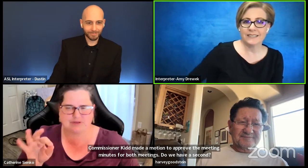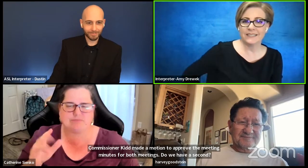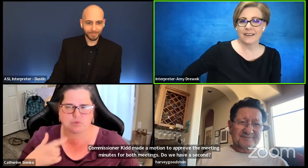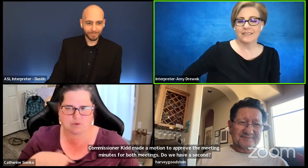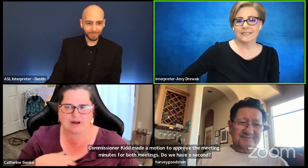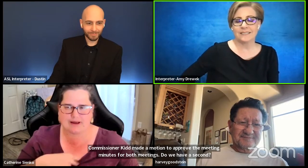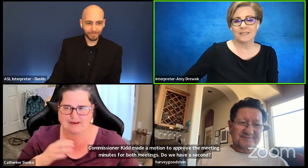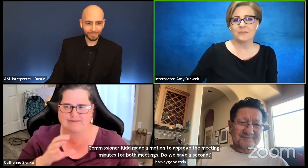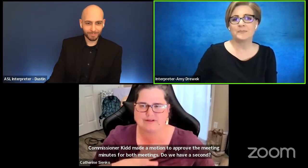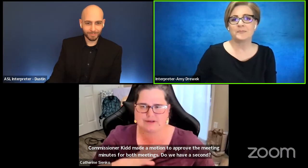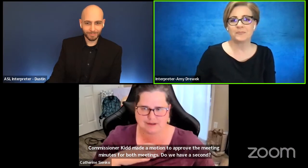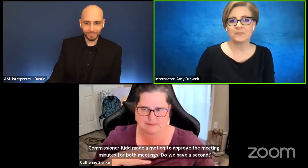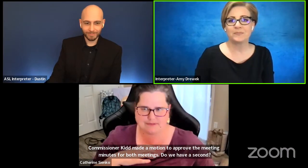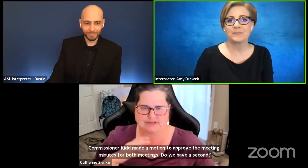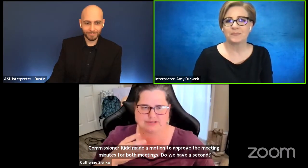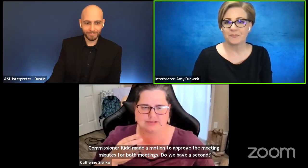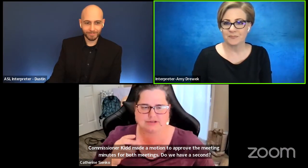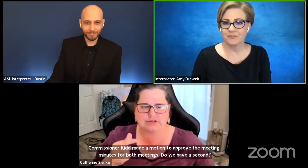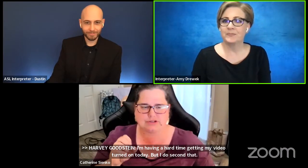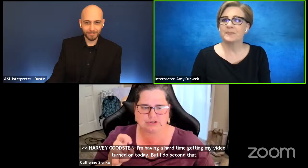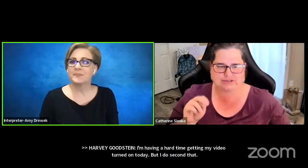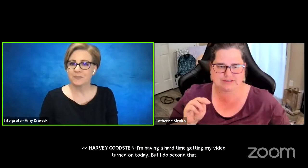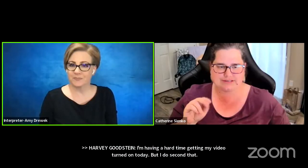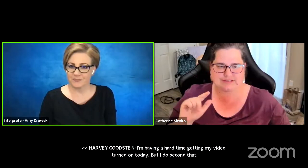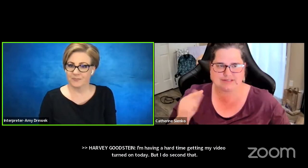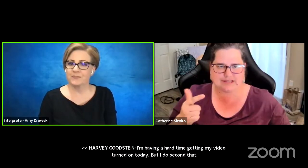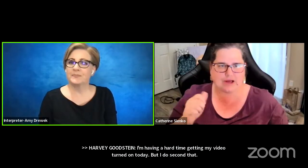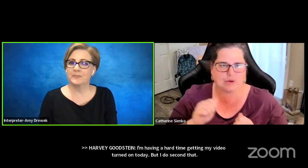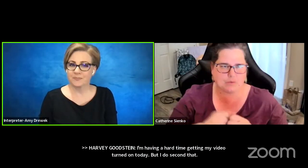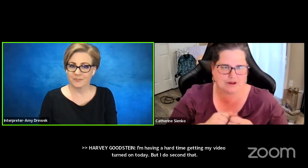Commissioner Goodstein, seconds.